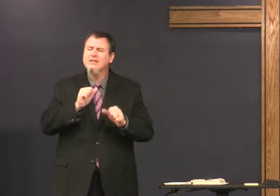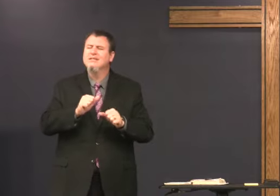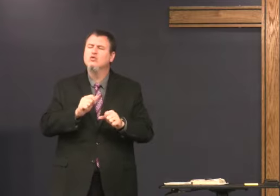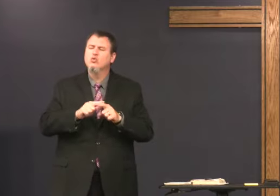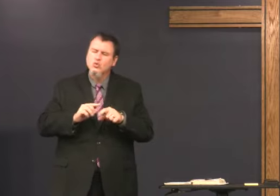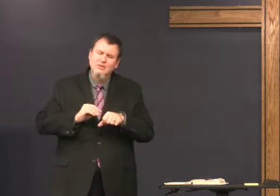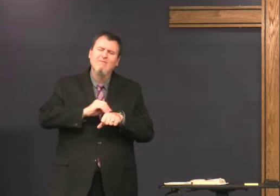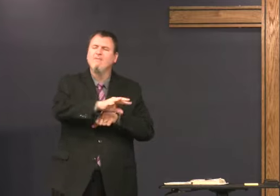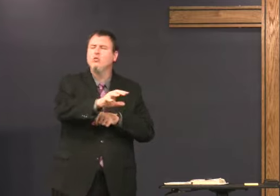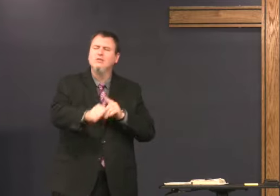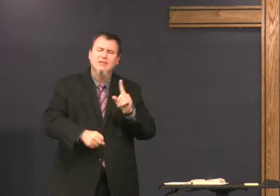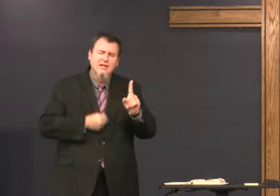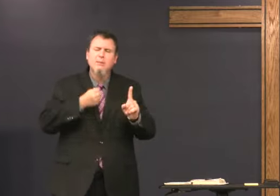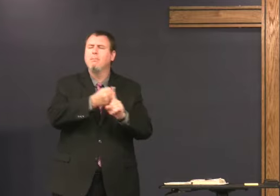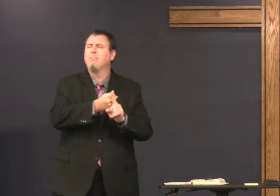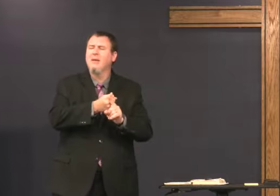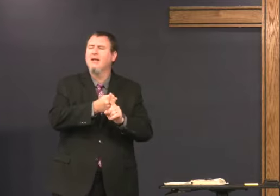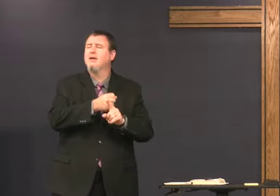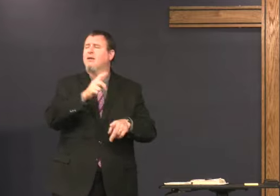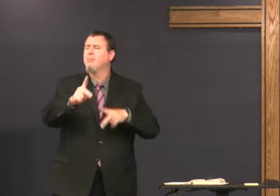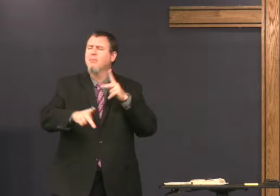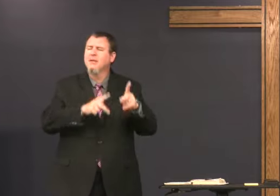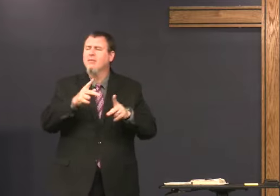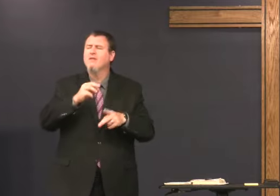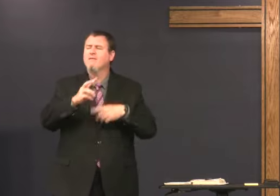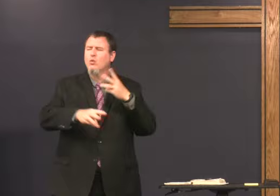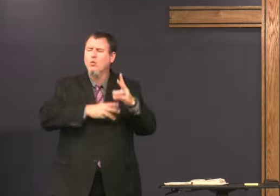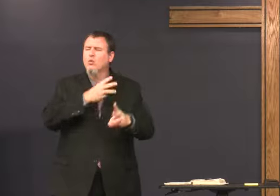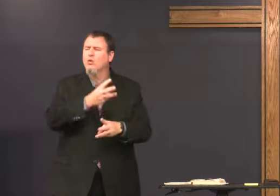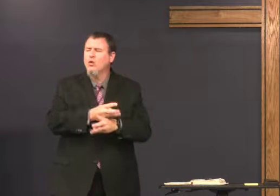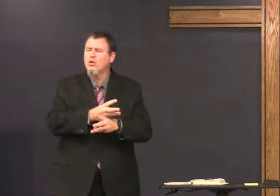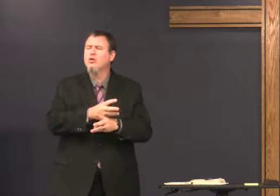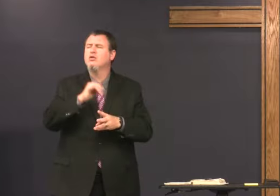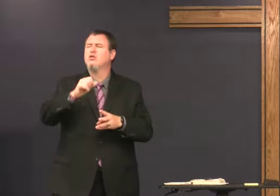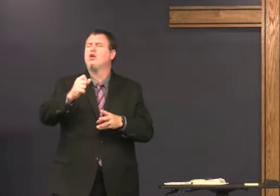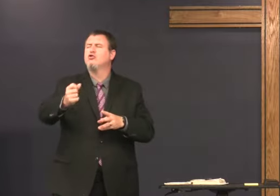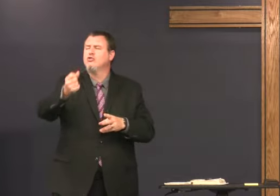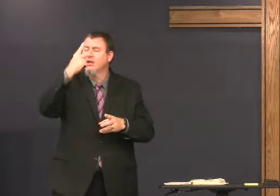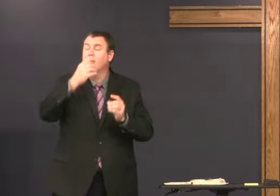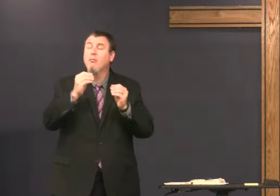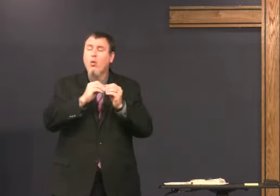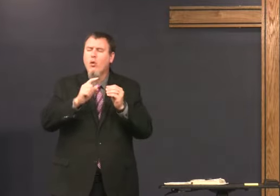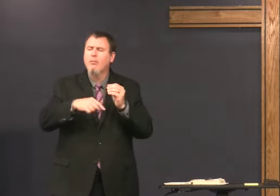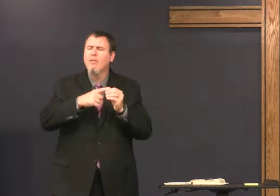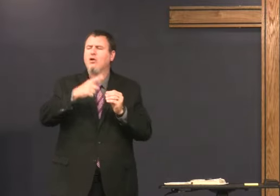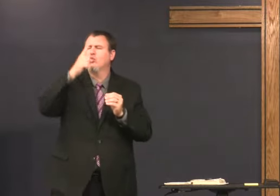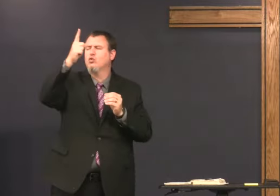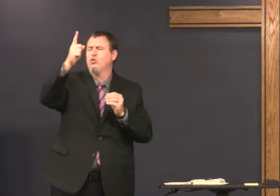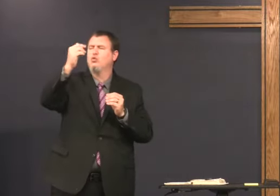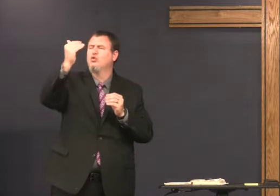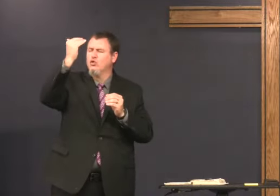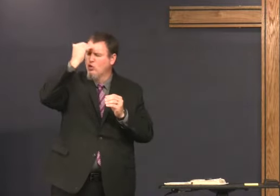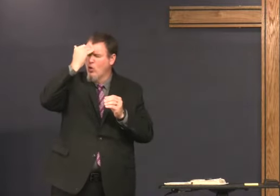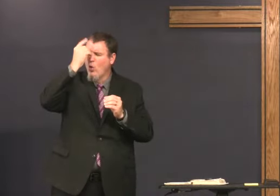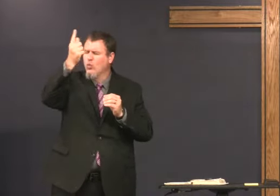world. We pray that it will continue to impact the people. We pray that we will understand